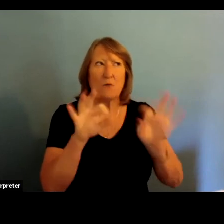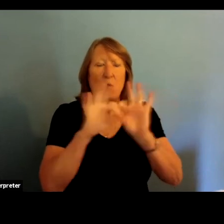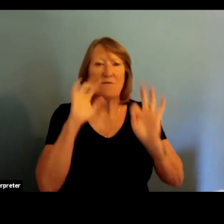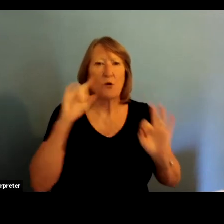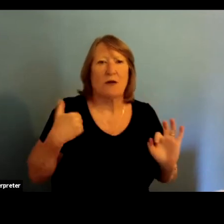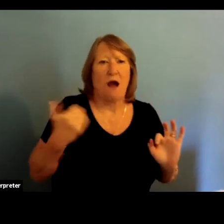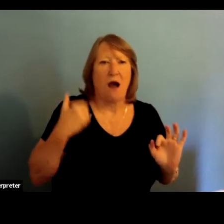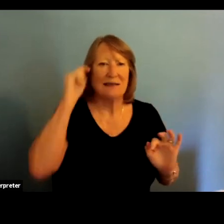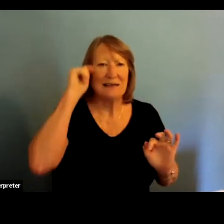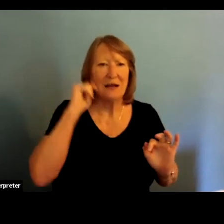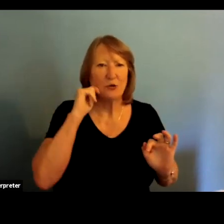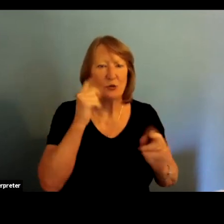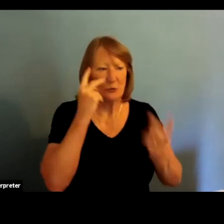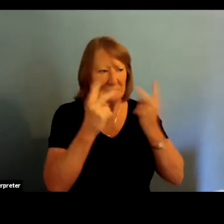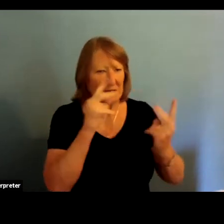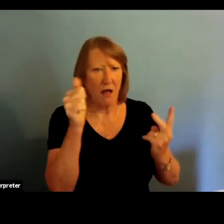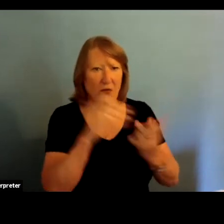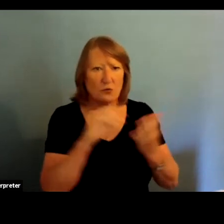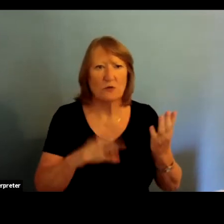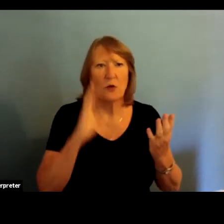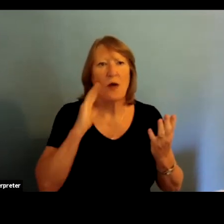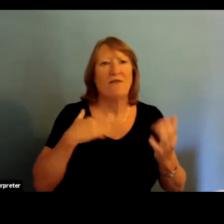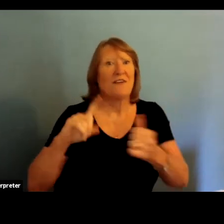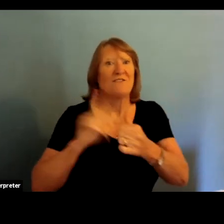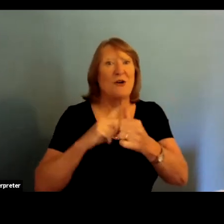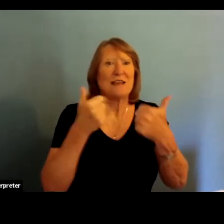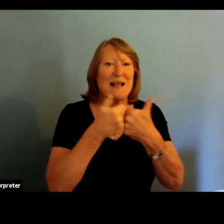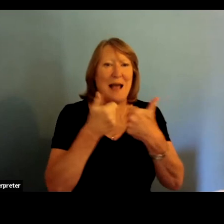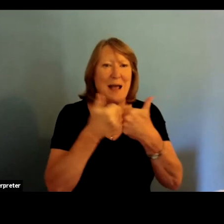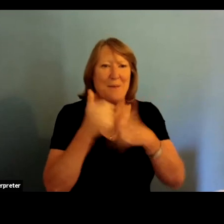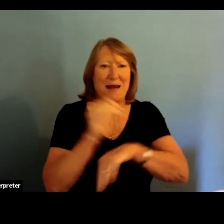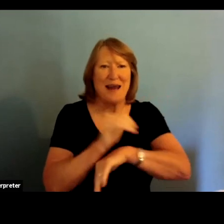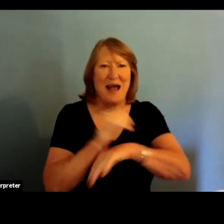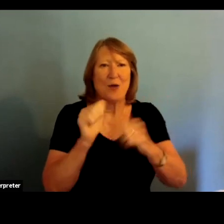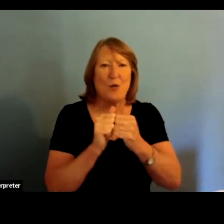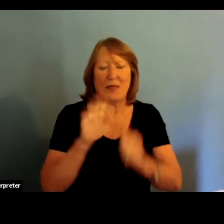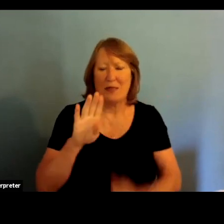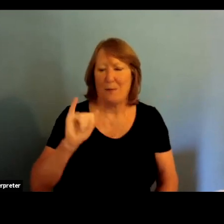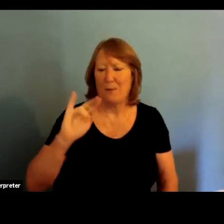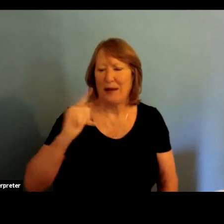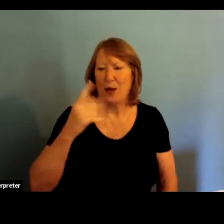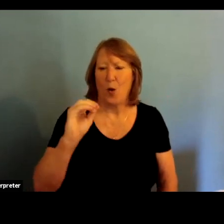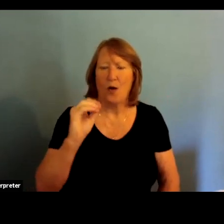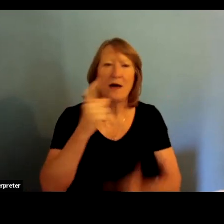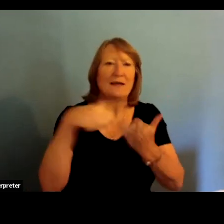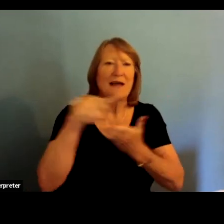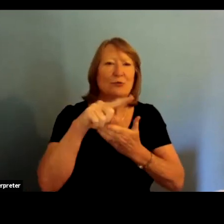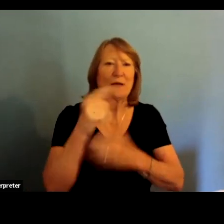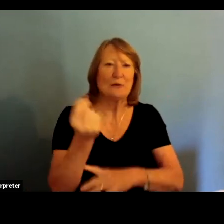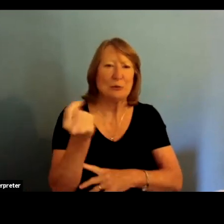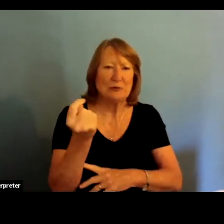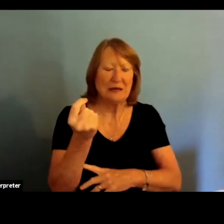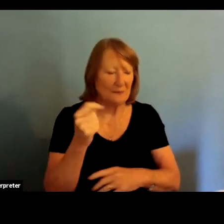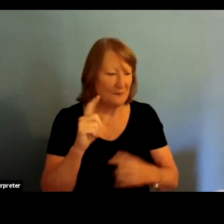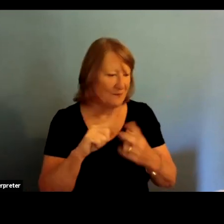other students. They're going to do their first game night with bingo next Tuesday. And then November 9th, they